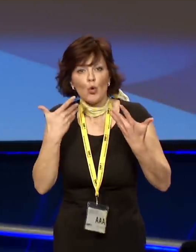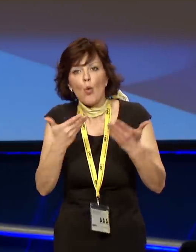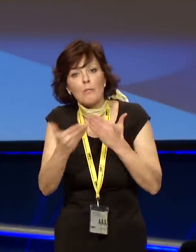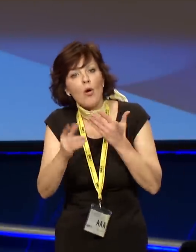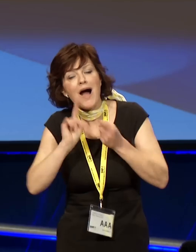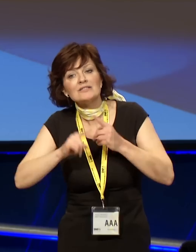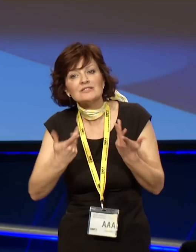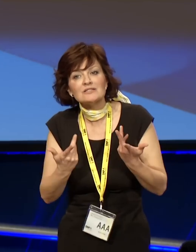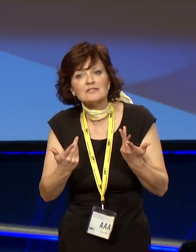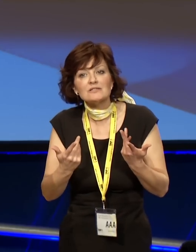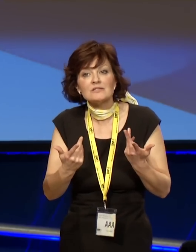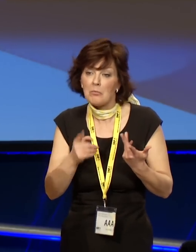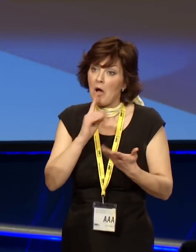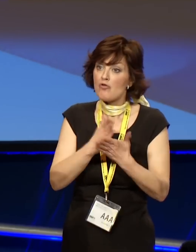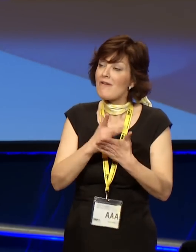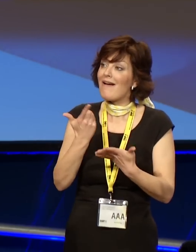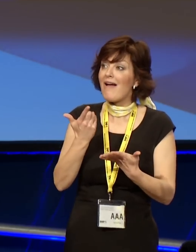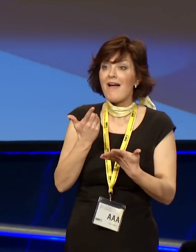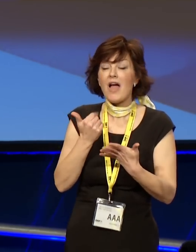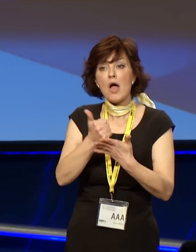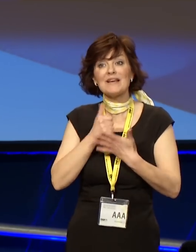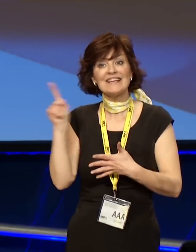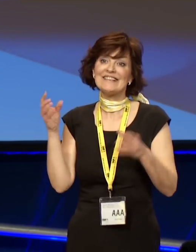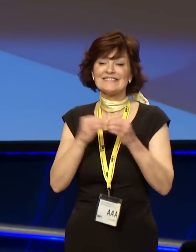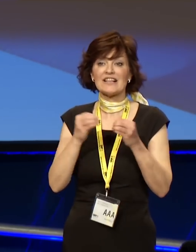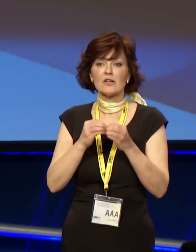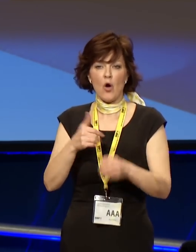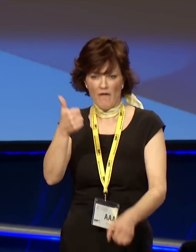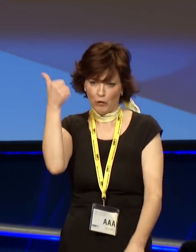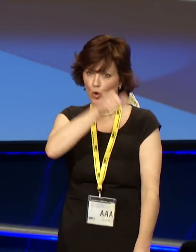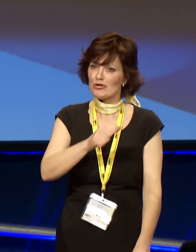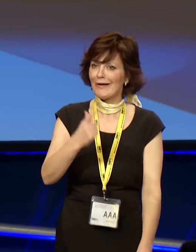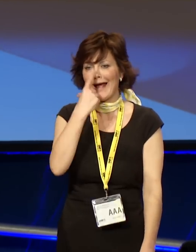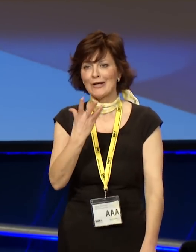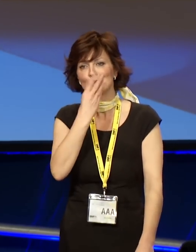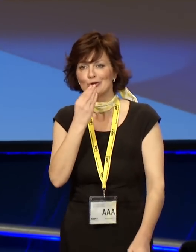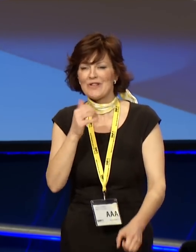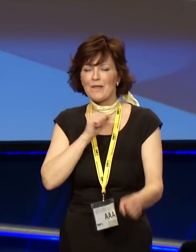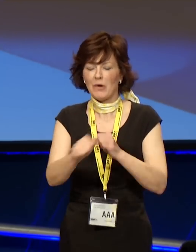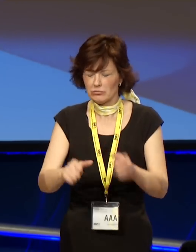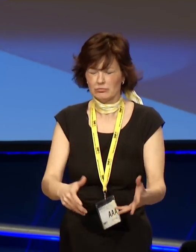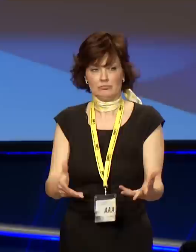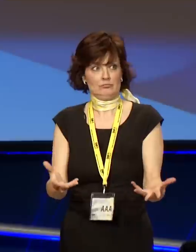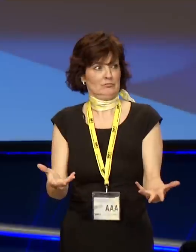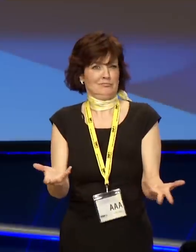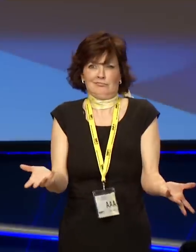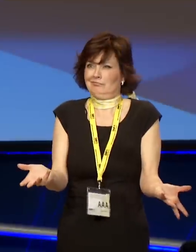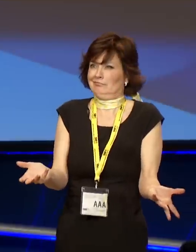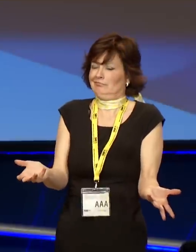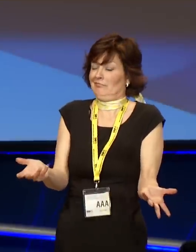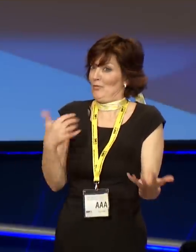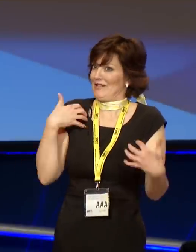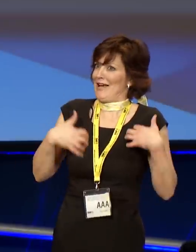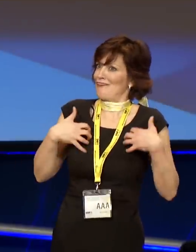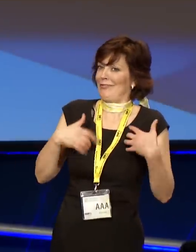left. Of course, it was greatly helped when he said, of course you can use sterling. That was an